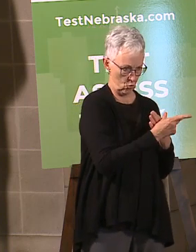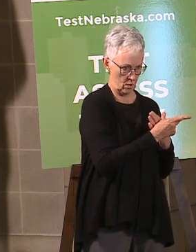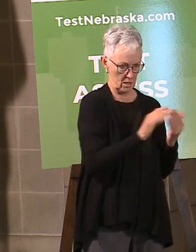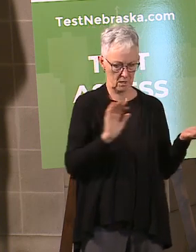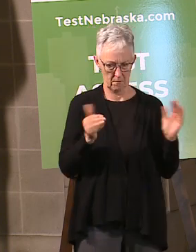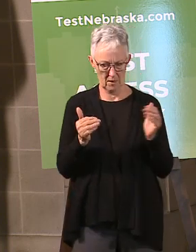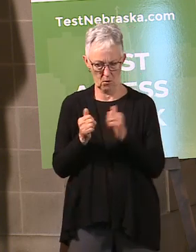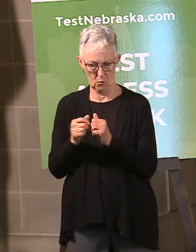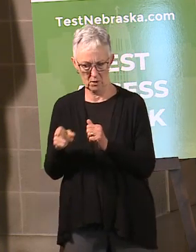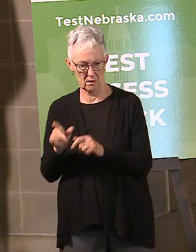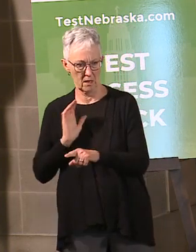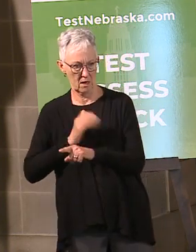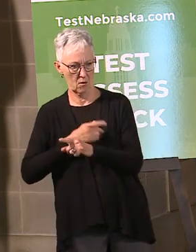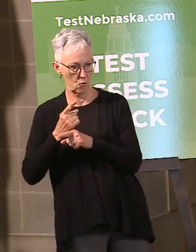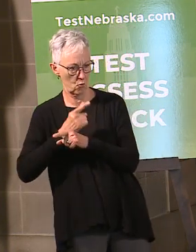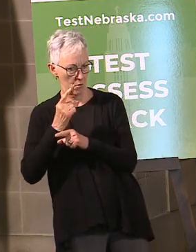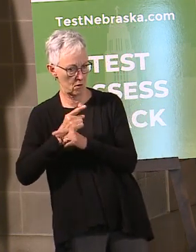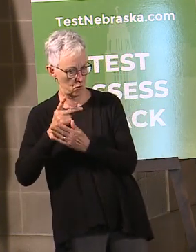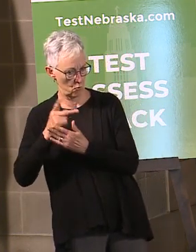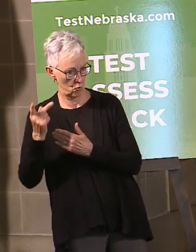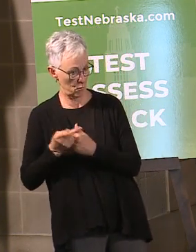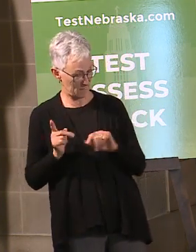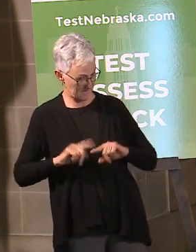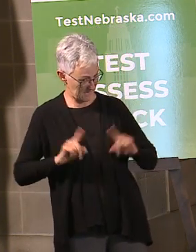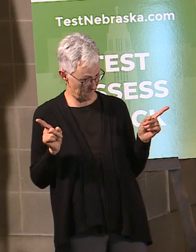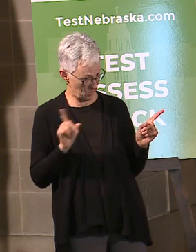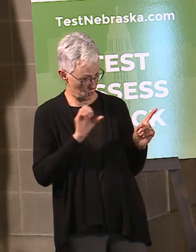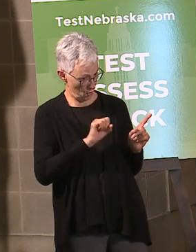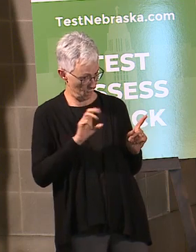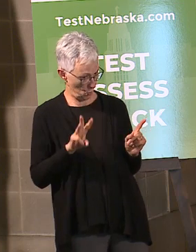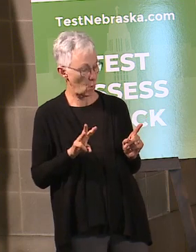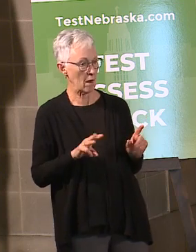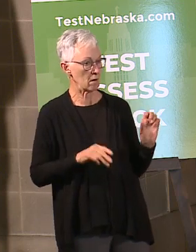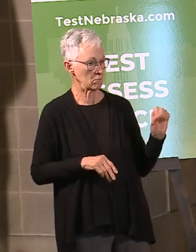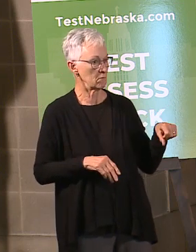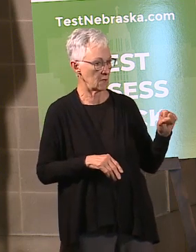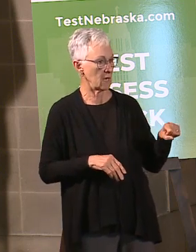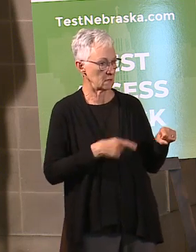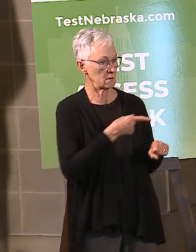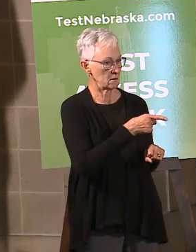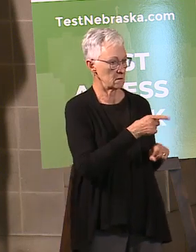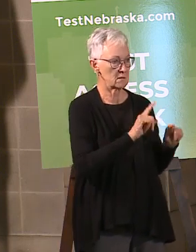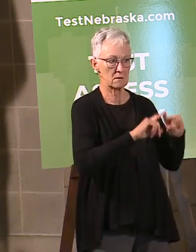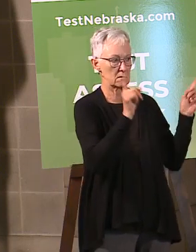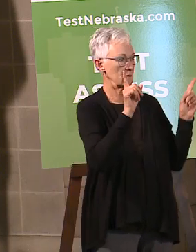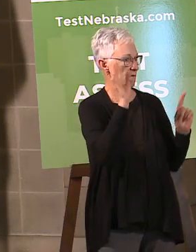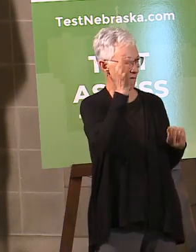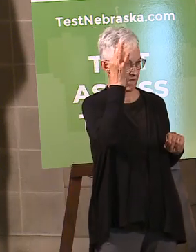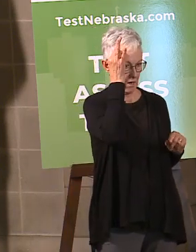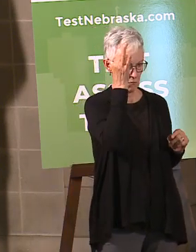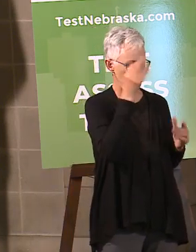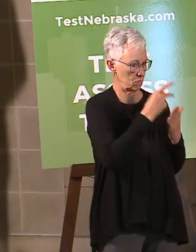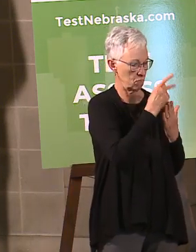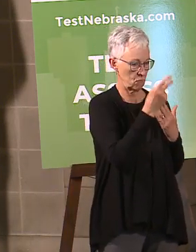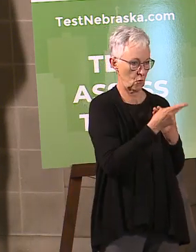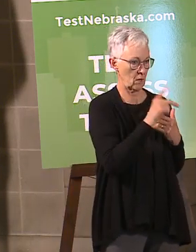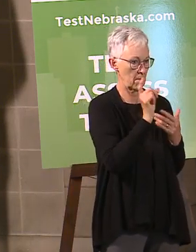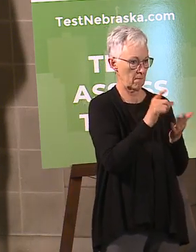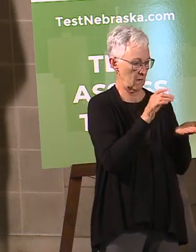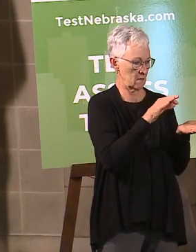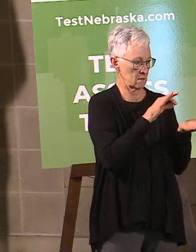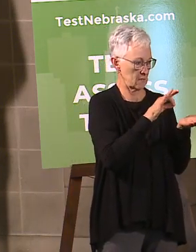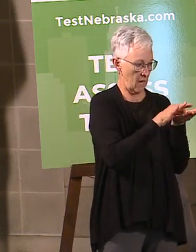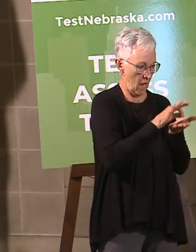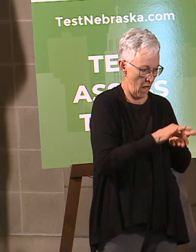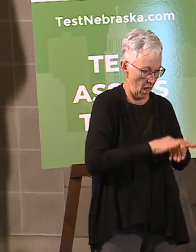FPUC program? And the answer is yes, it's different software. It's a different federal program. It has to be tracked differently.